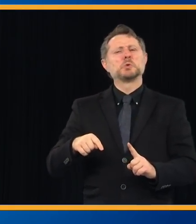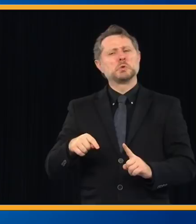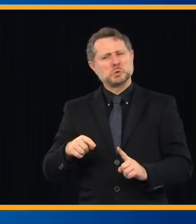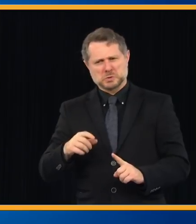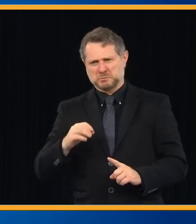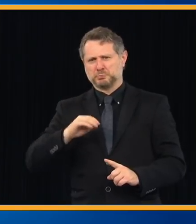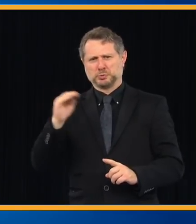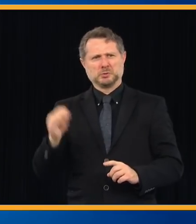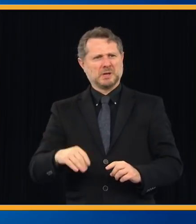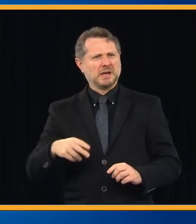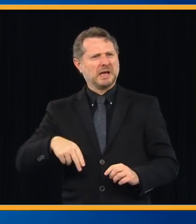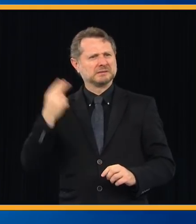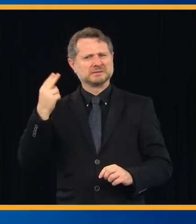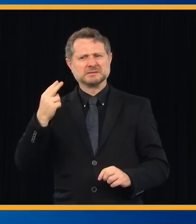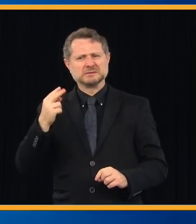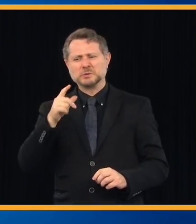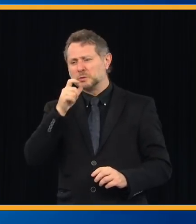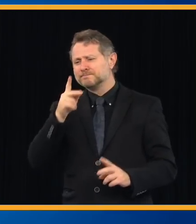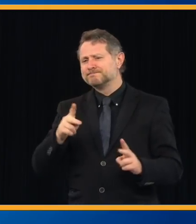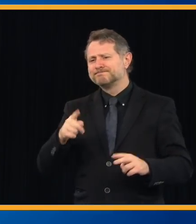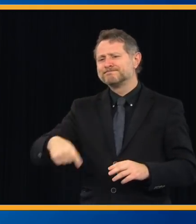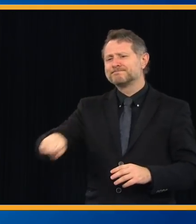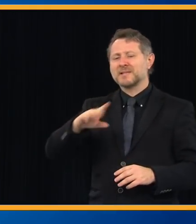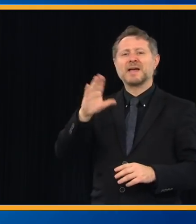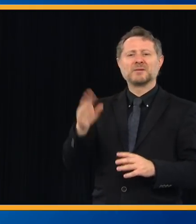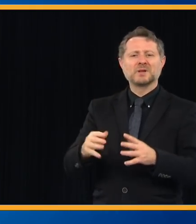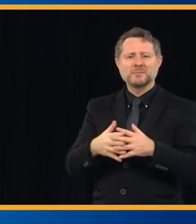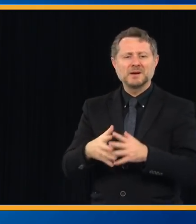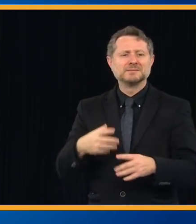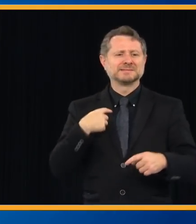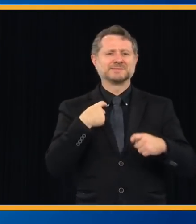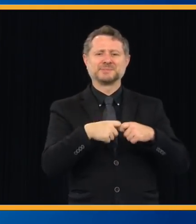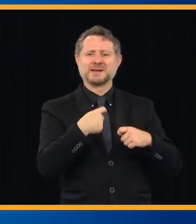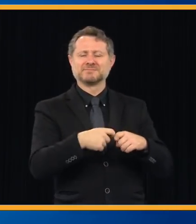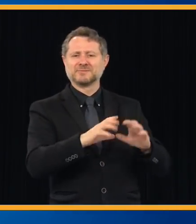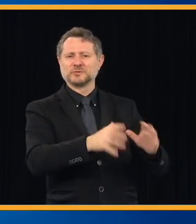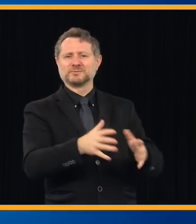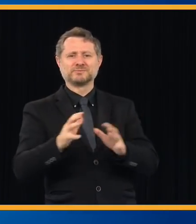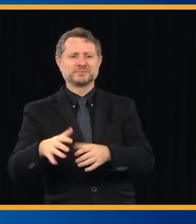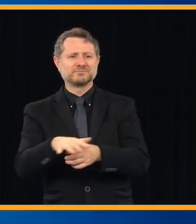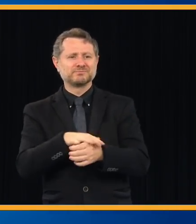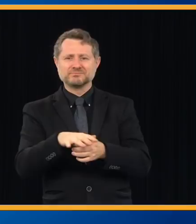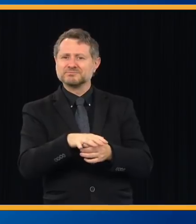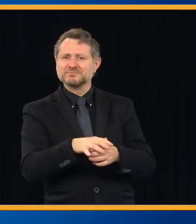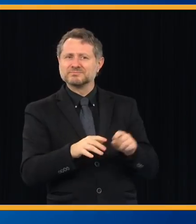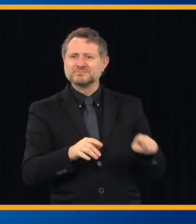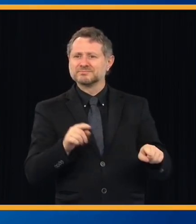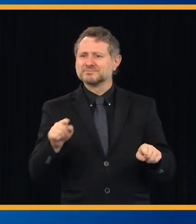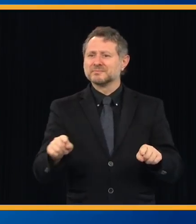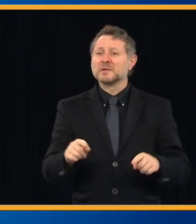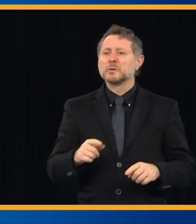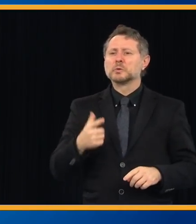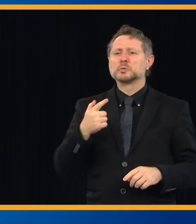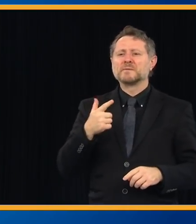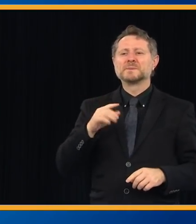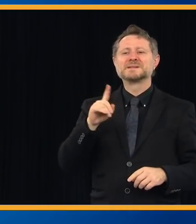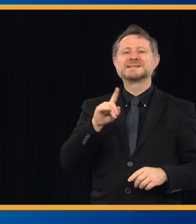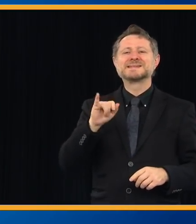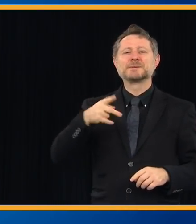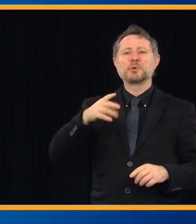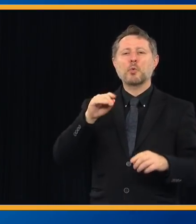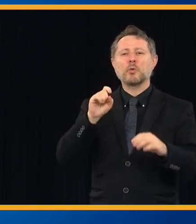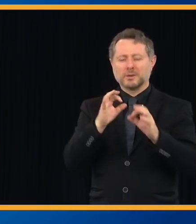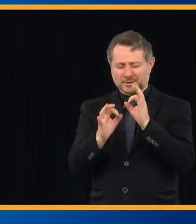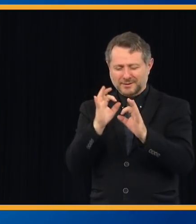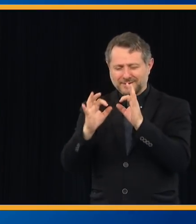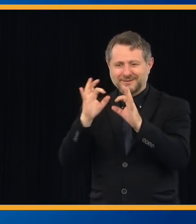coming from minority communities. 21 zip codes with the highest rate of hospitalizations, 20 have